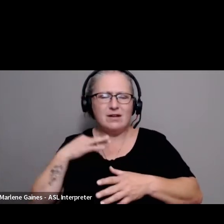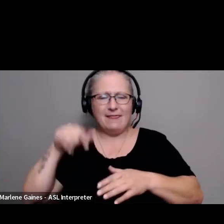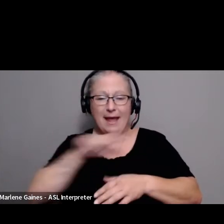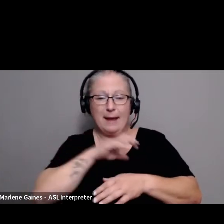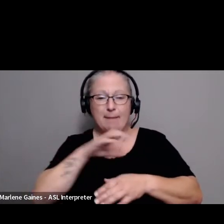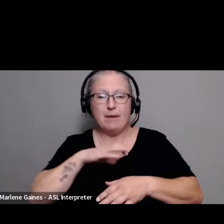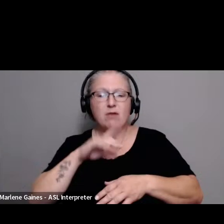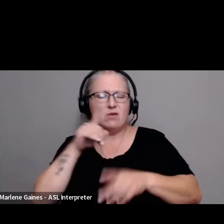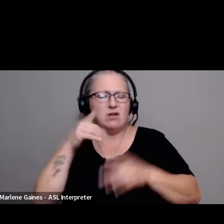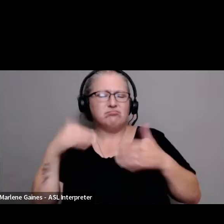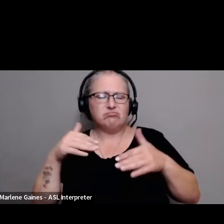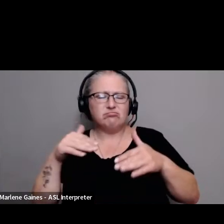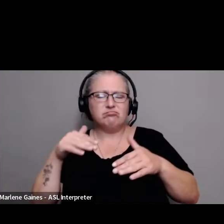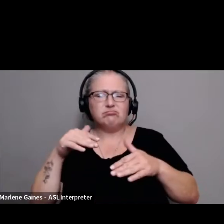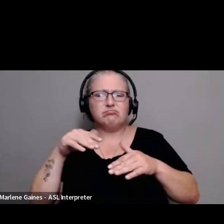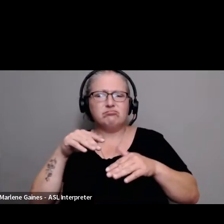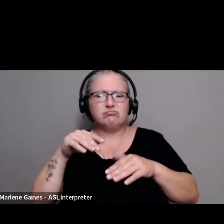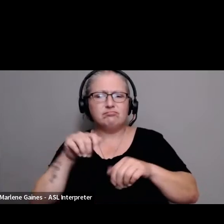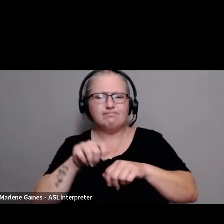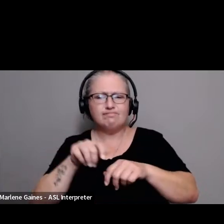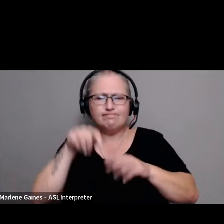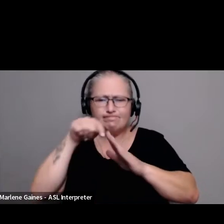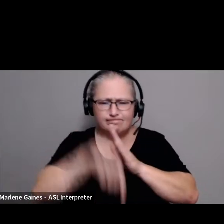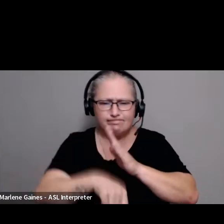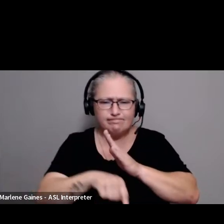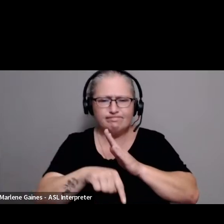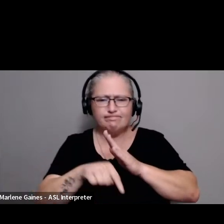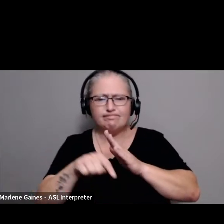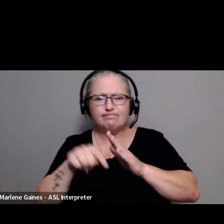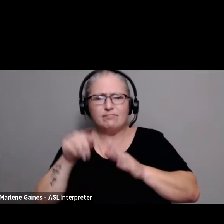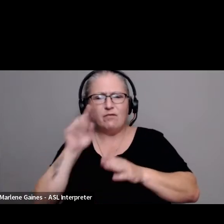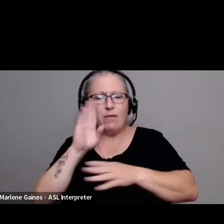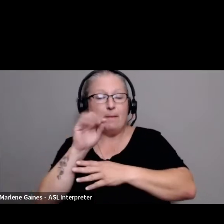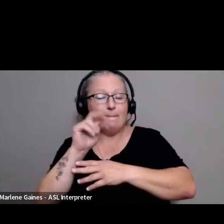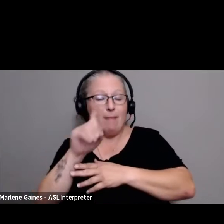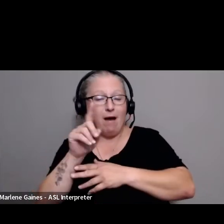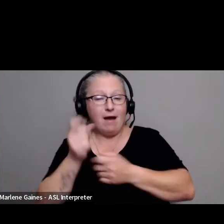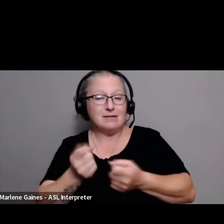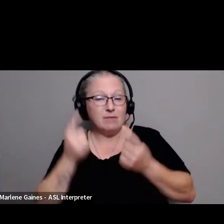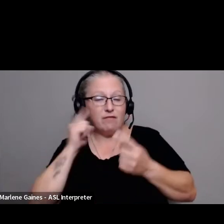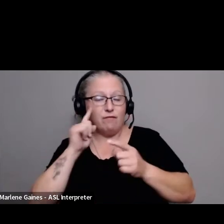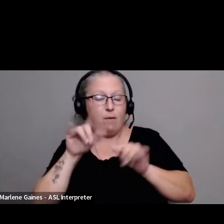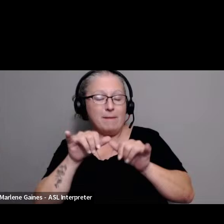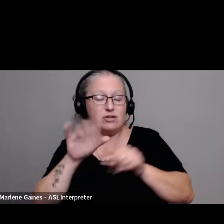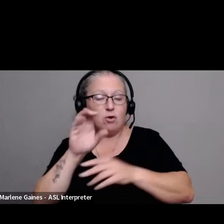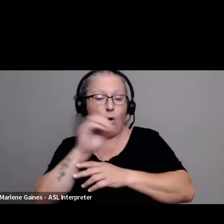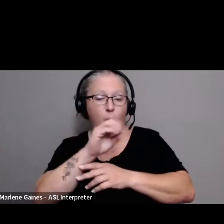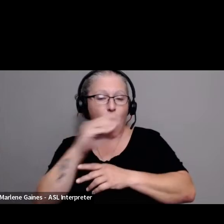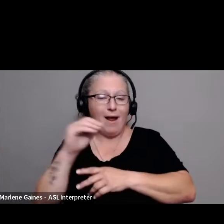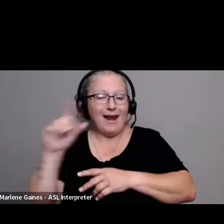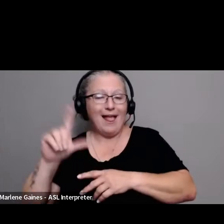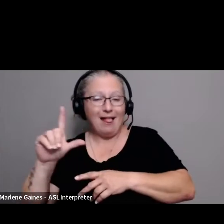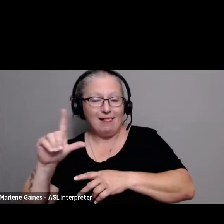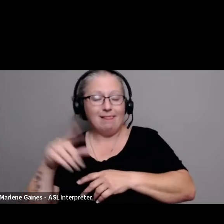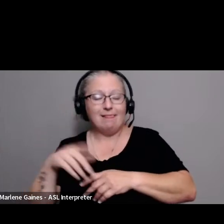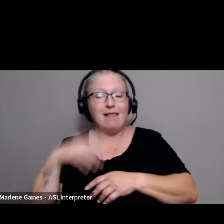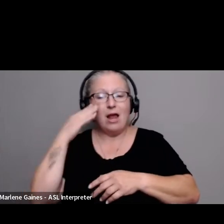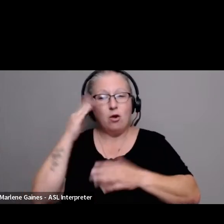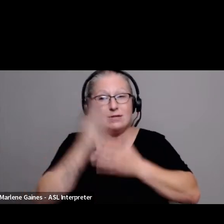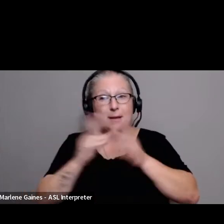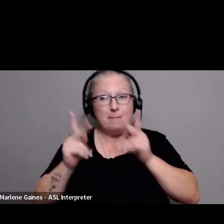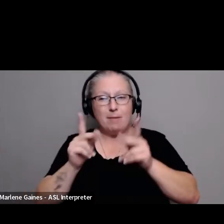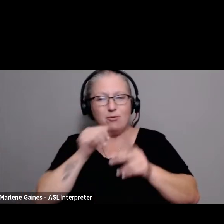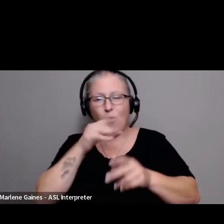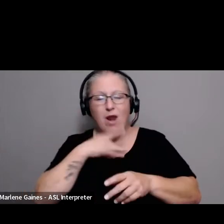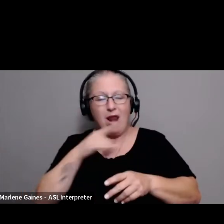they really love to dig into the details of the bond expenditures for measures O and L. And I know some folks don't like to dig into